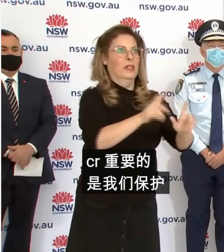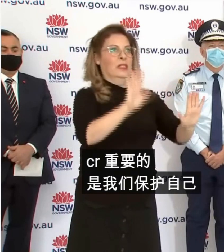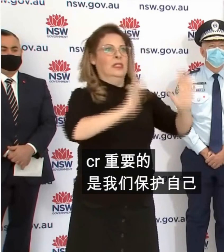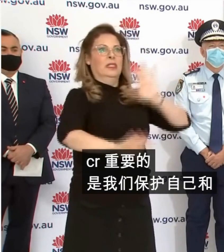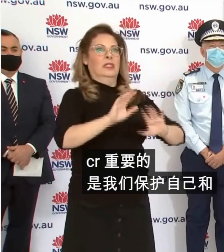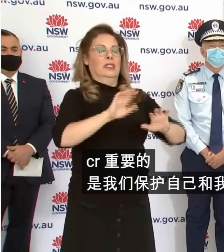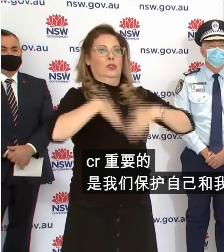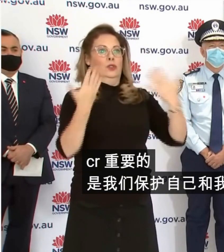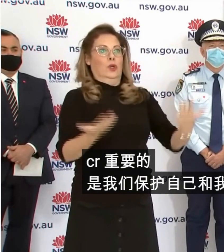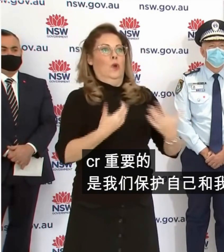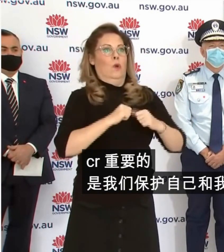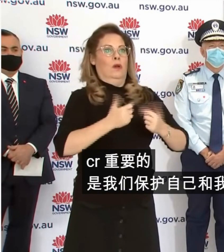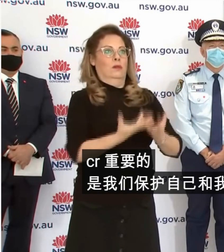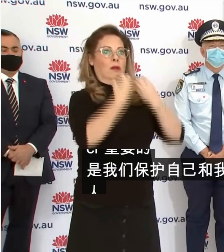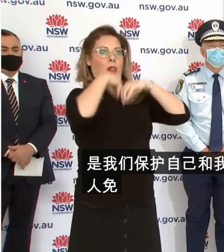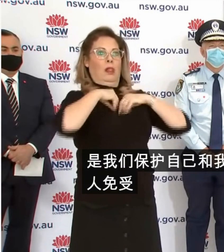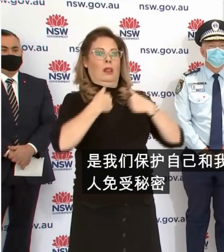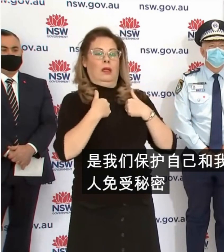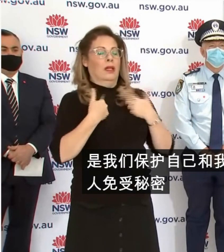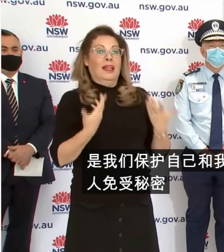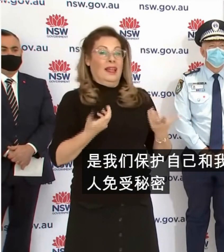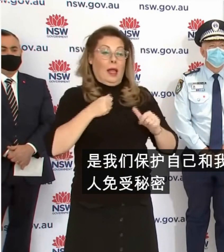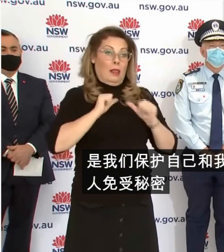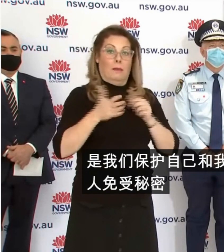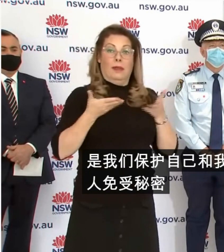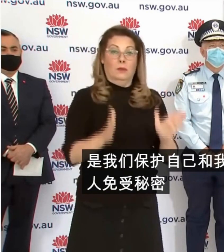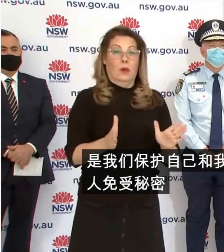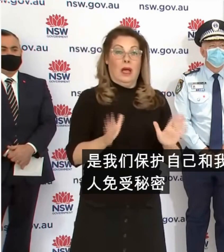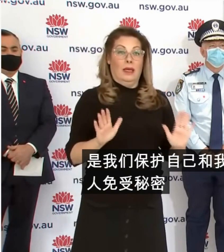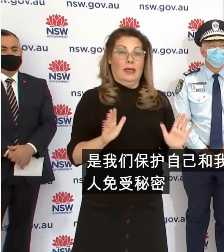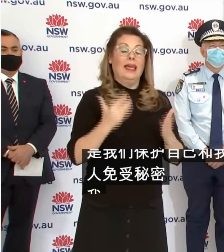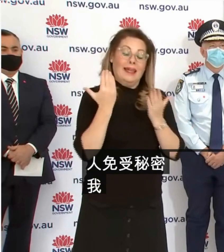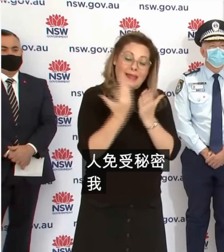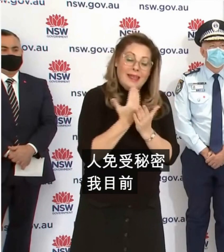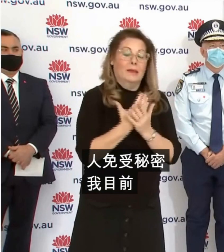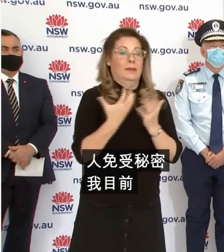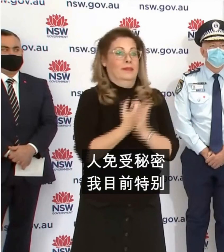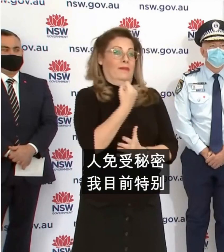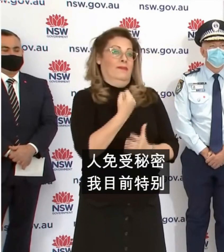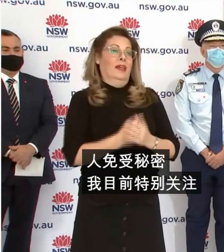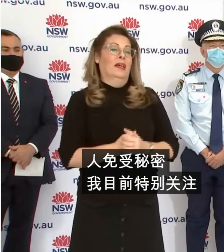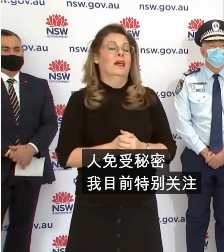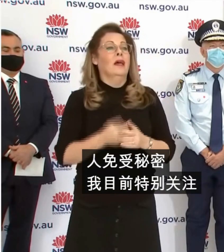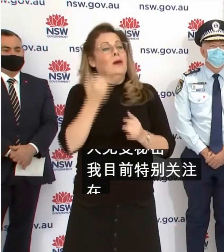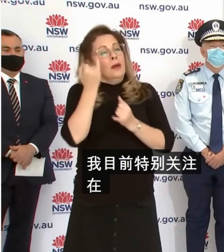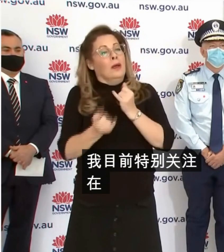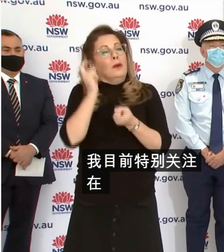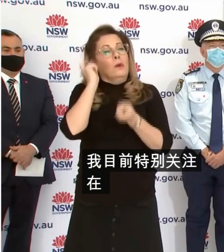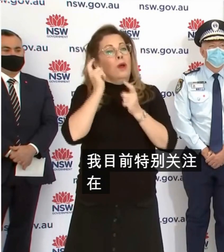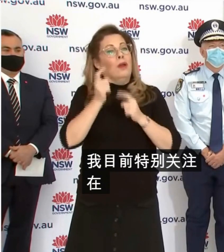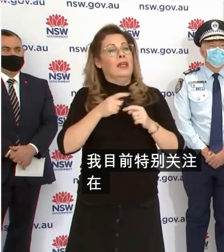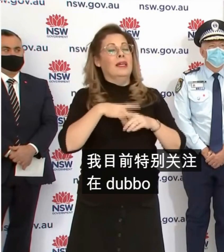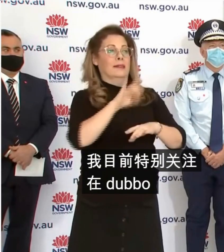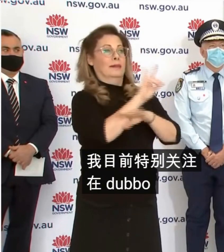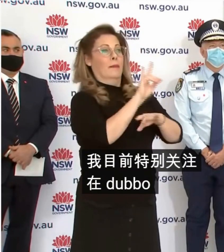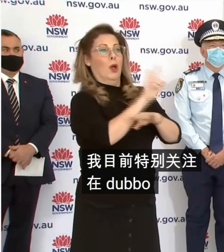we protect ourselves and our loved ones from COVID. I'm particularly concerned at the moment around